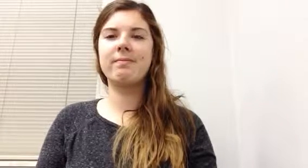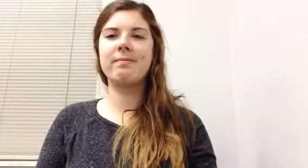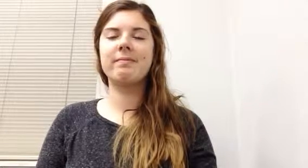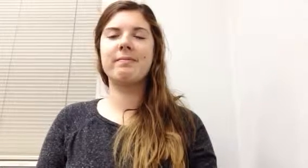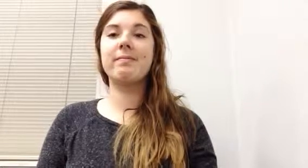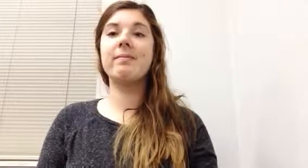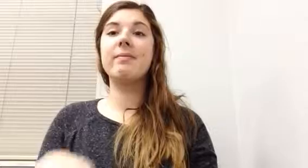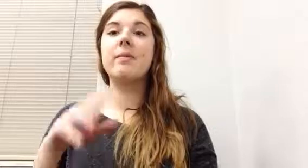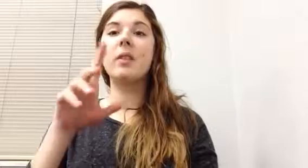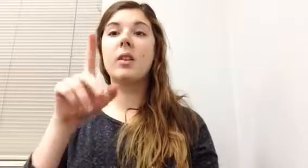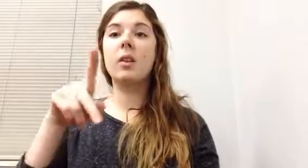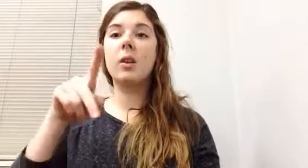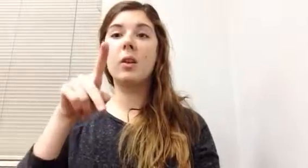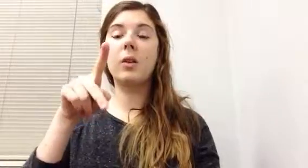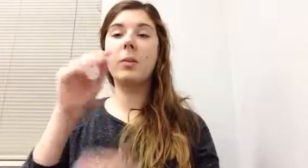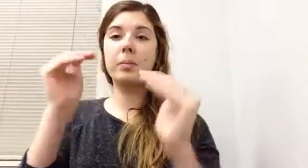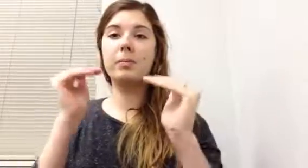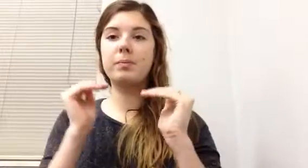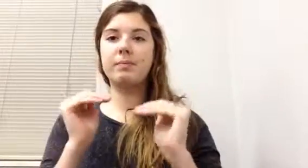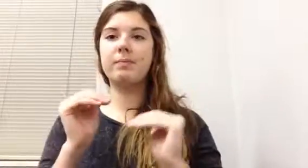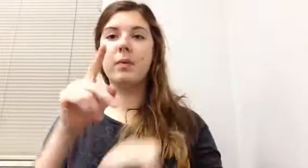Pornography in children. Well, pretty much everyone agrees that